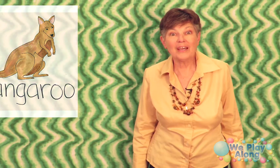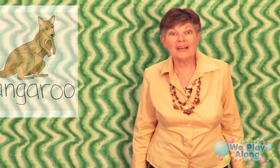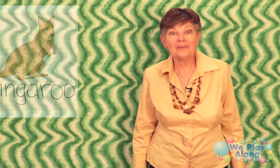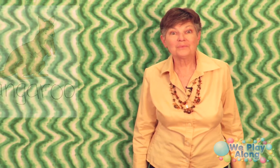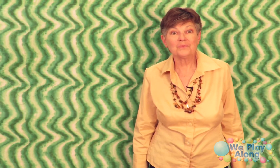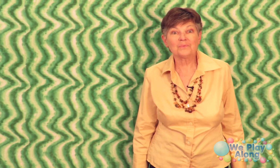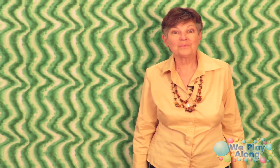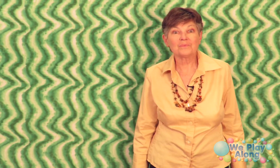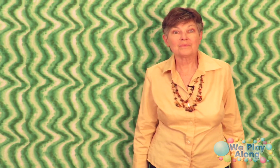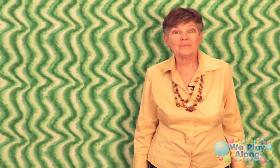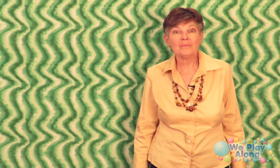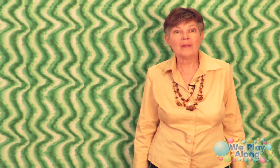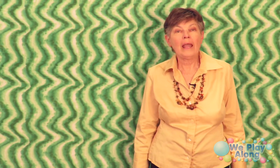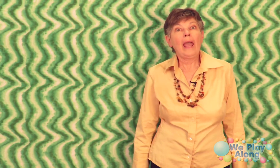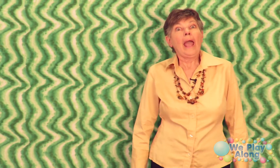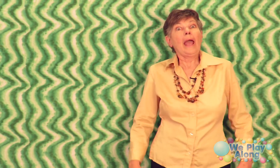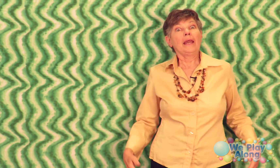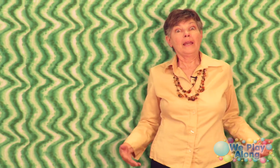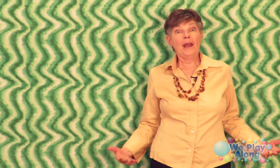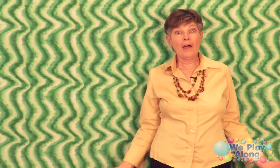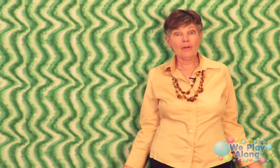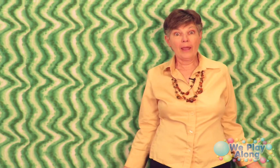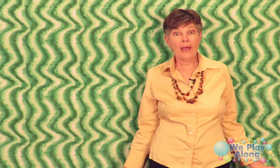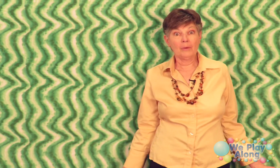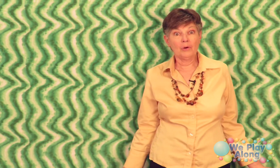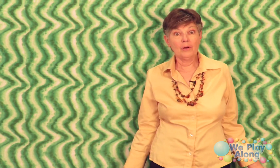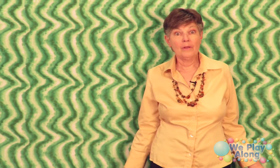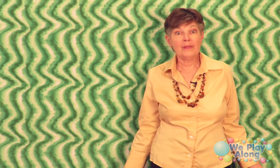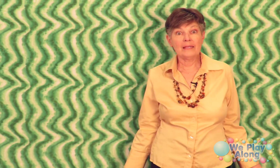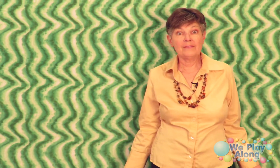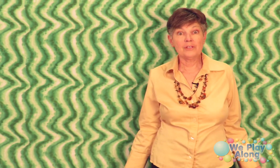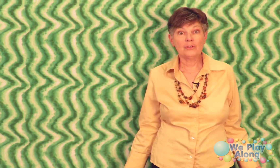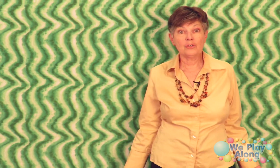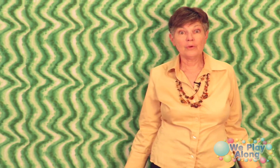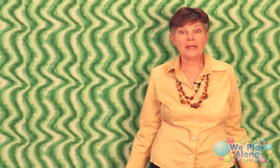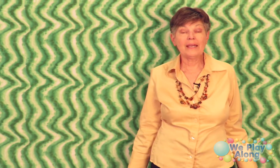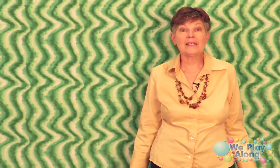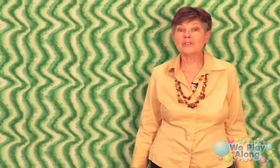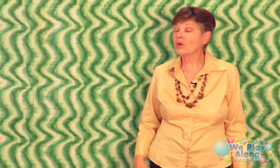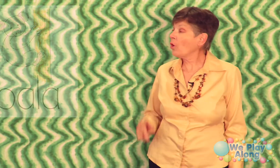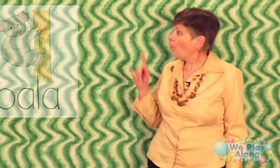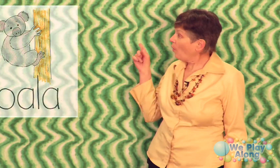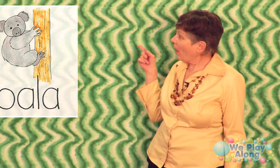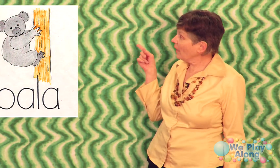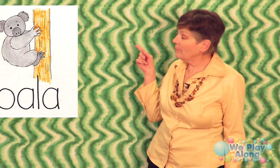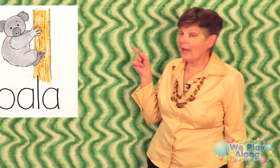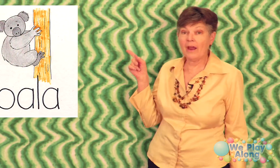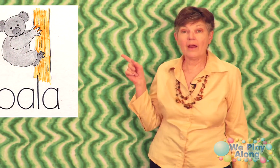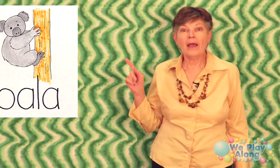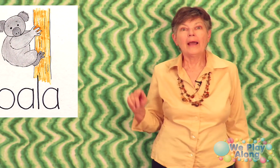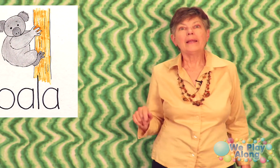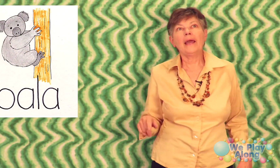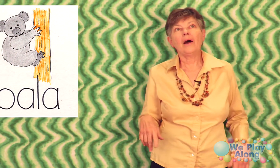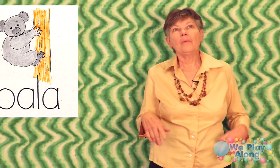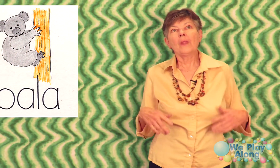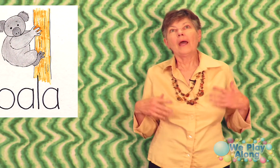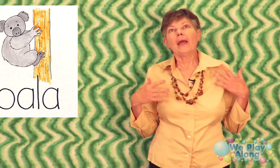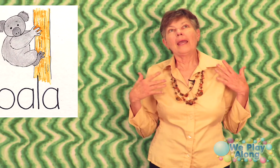Australia. And another animal that lives in Australia is the koala bear. Now,